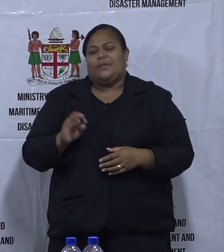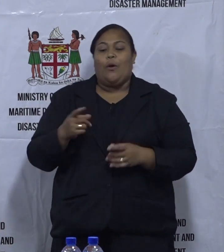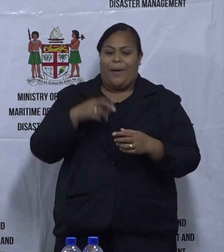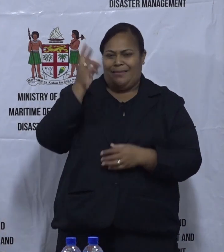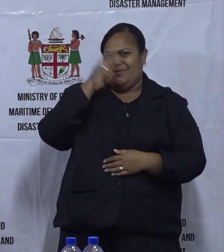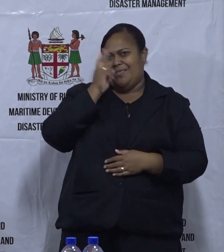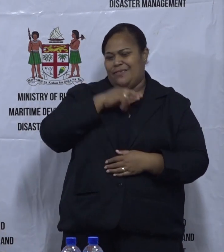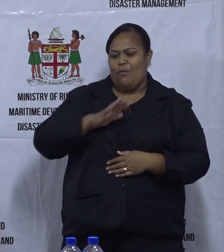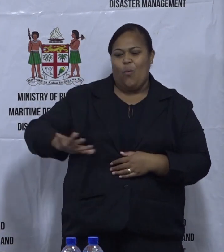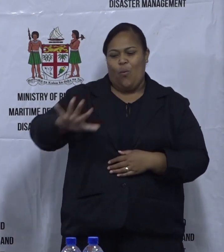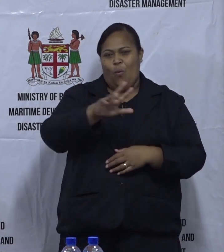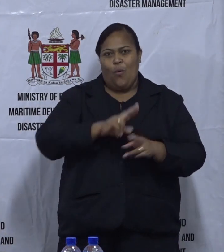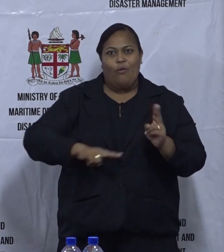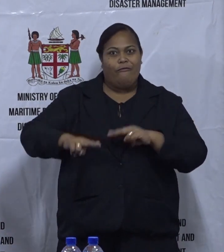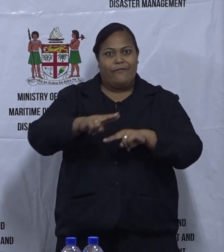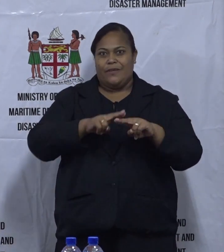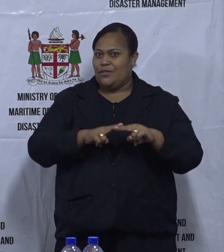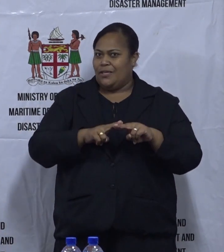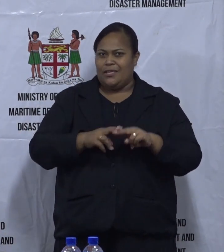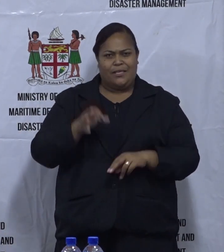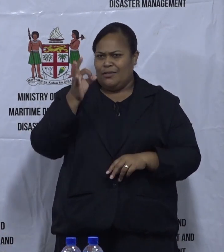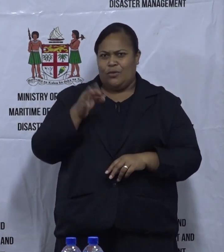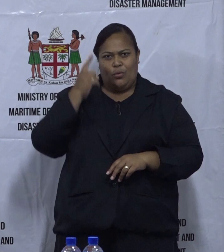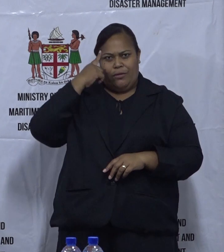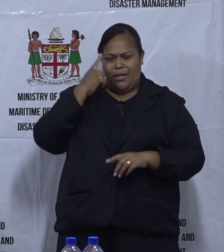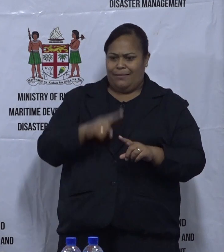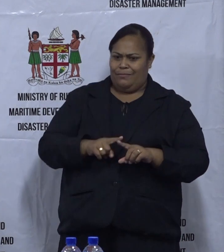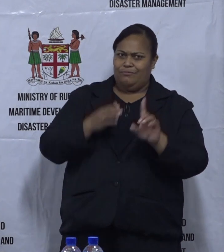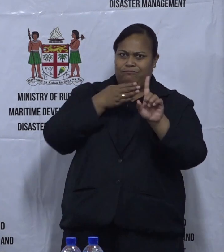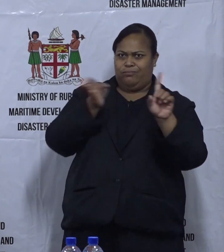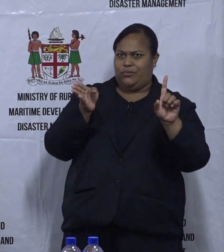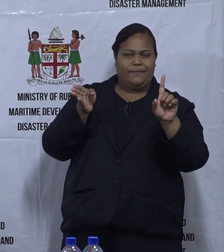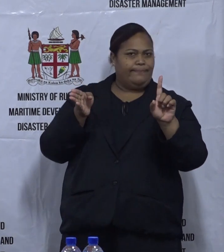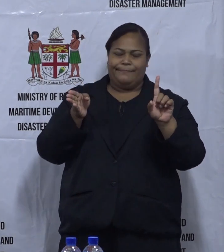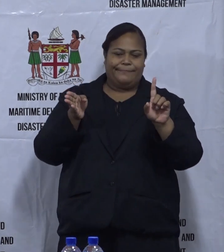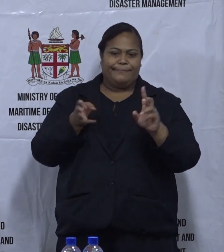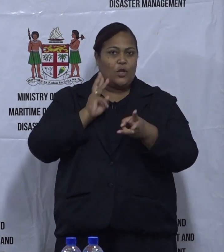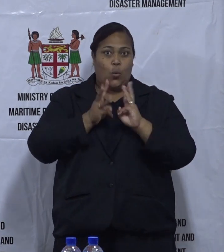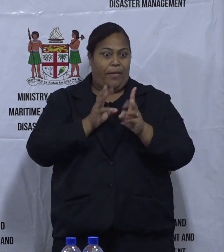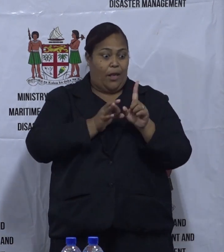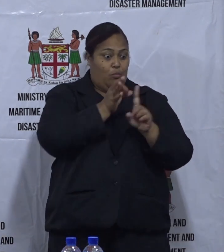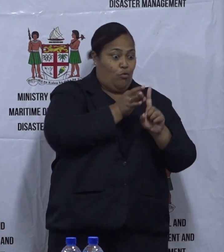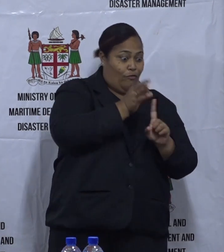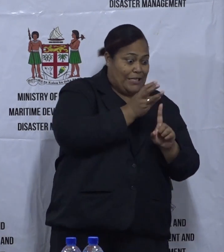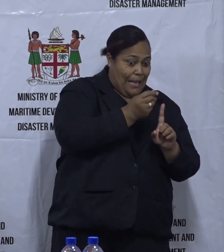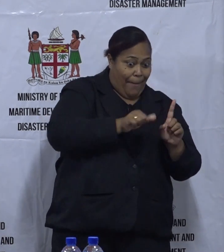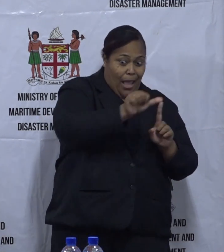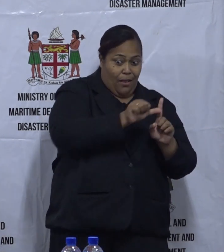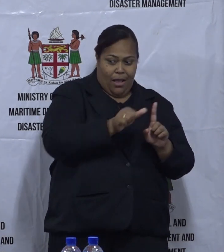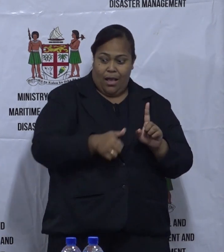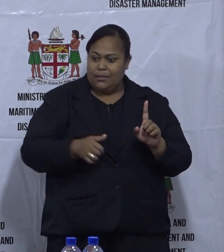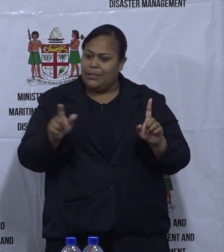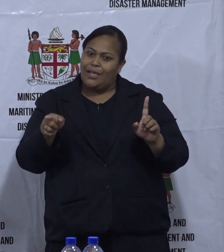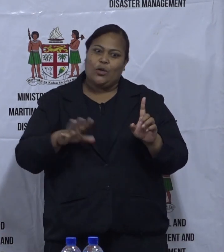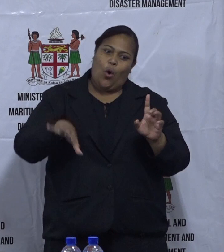entire Fiji group. Let's not be deceived that weather conditions are improving in some areas, but definitely it's